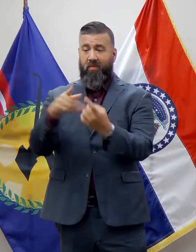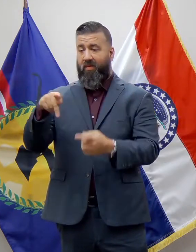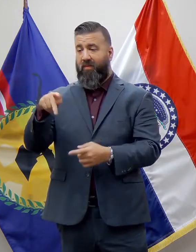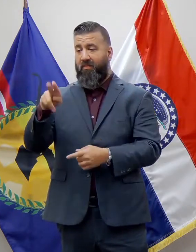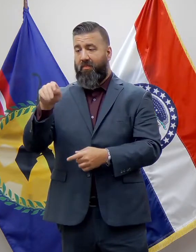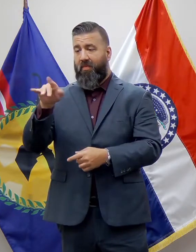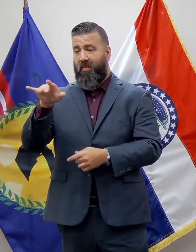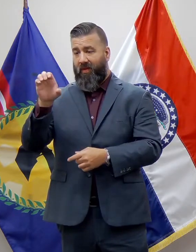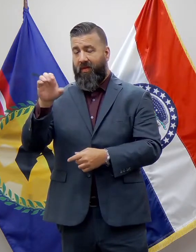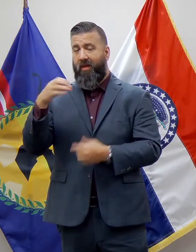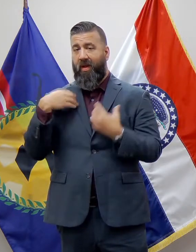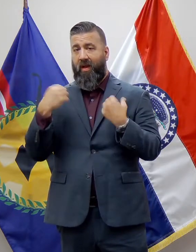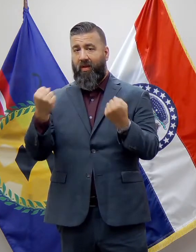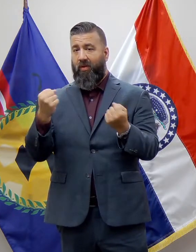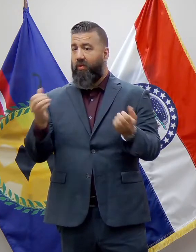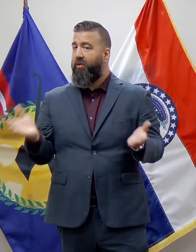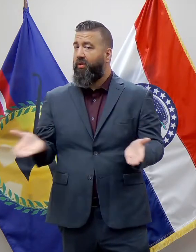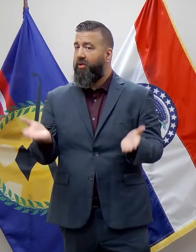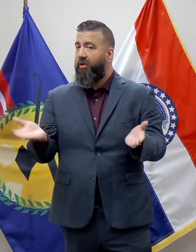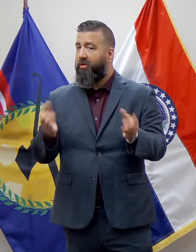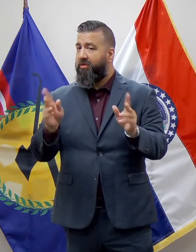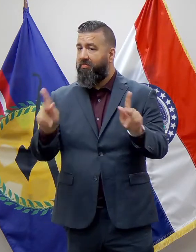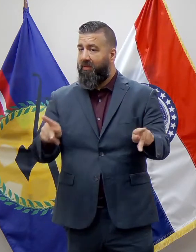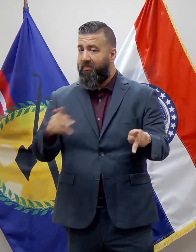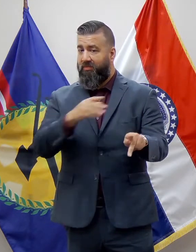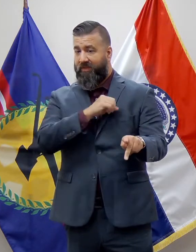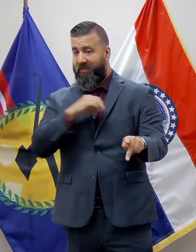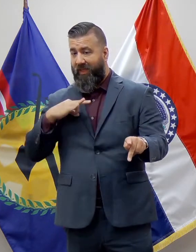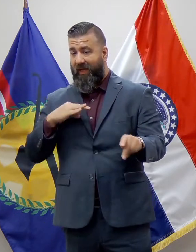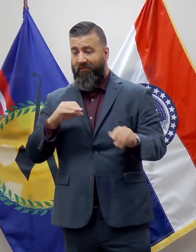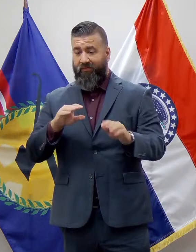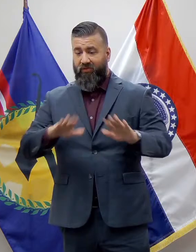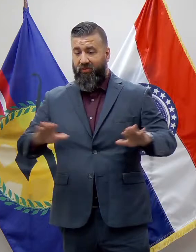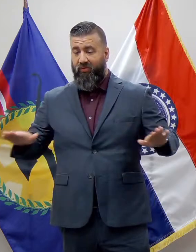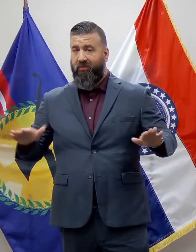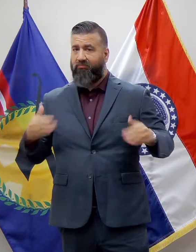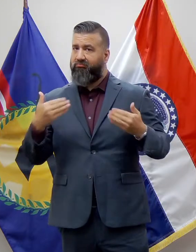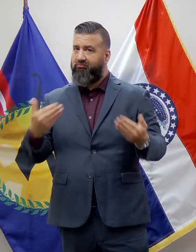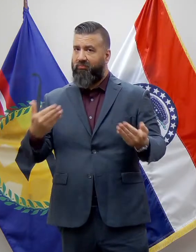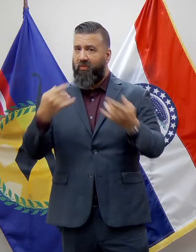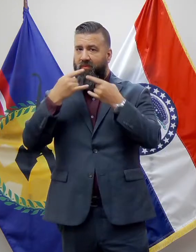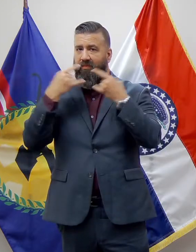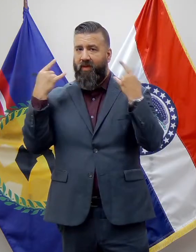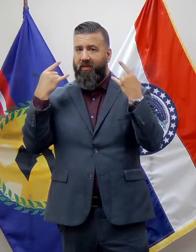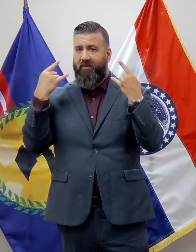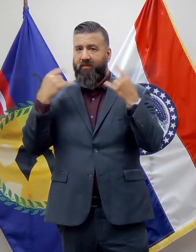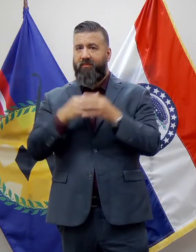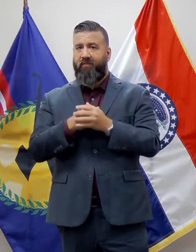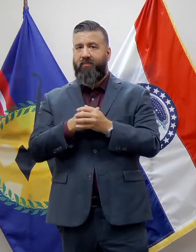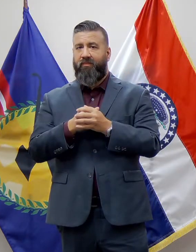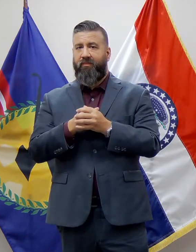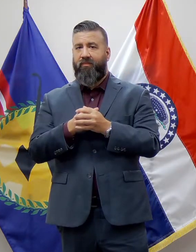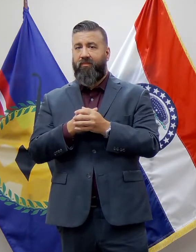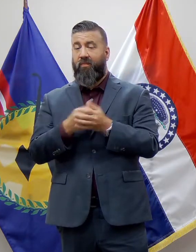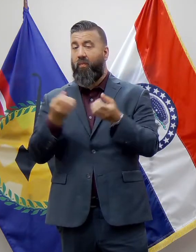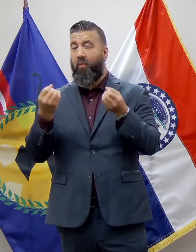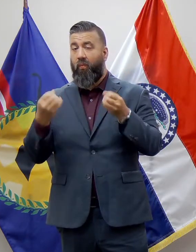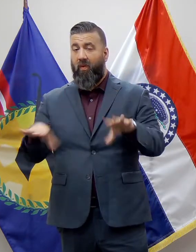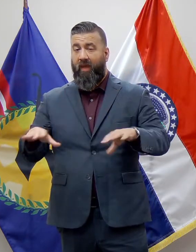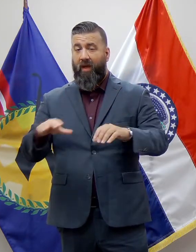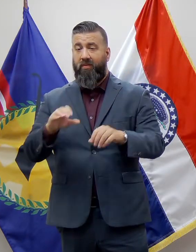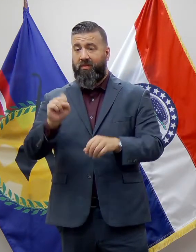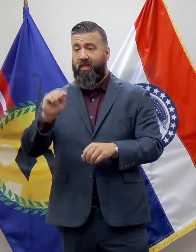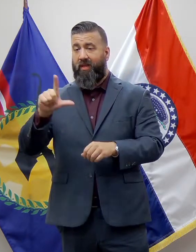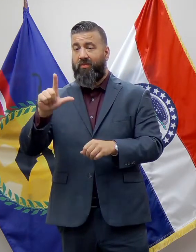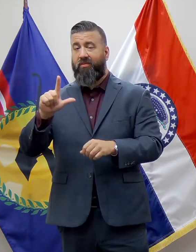and school personnel to wear masks to reduce the chances of spreading COVID. Without our countywide mask mandate, because